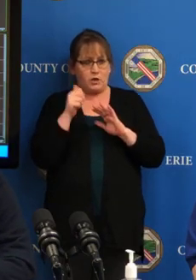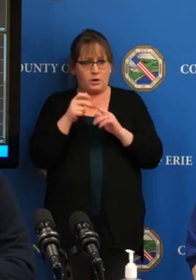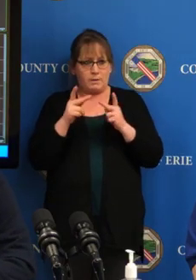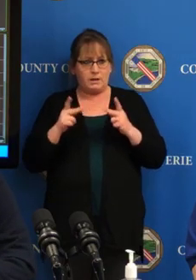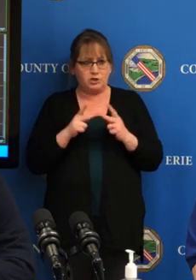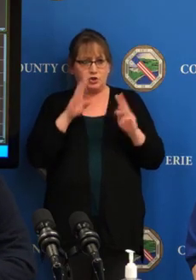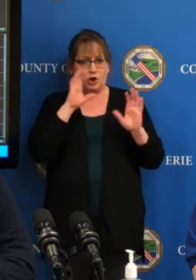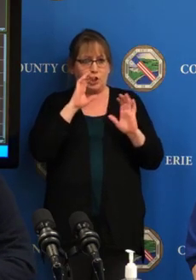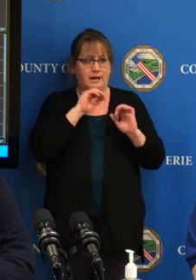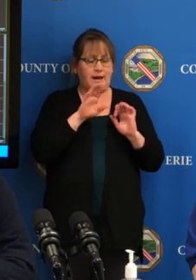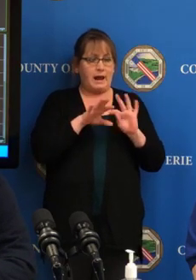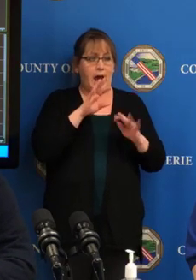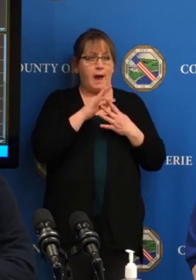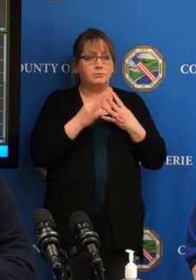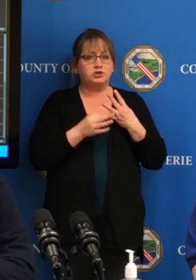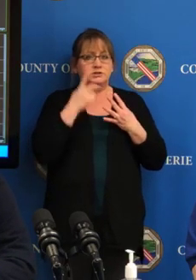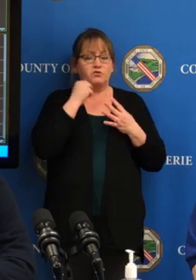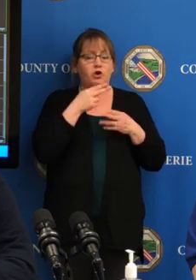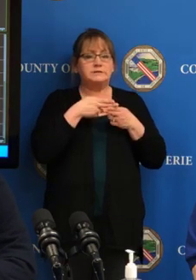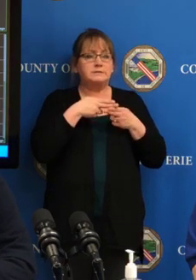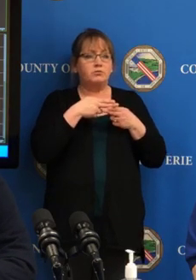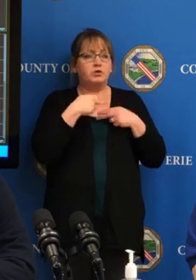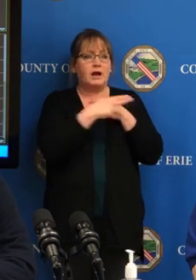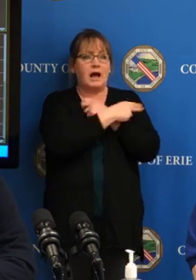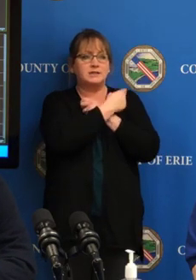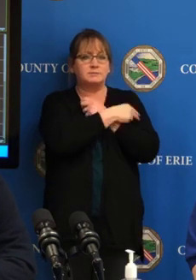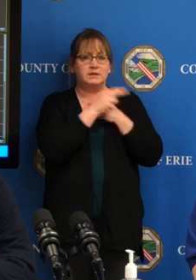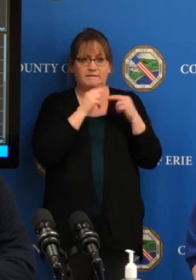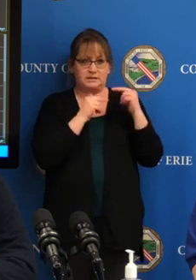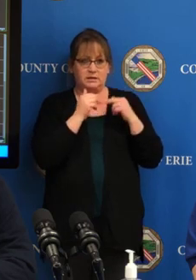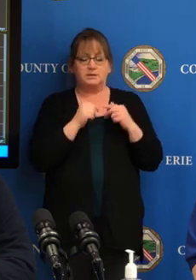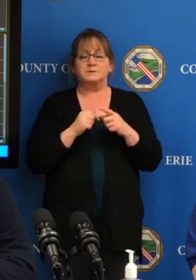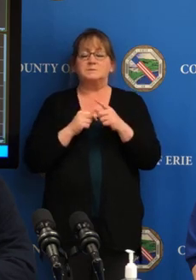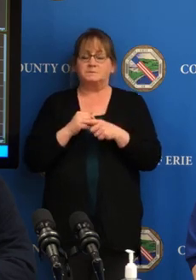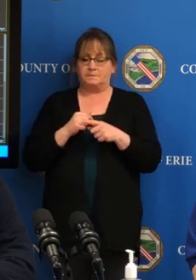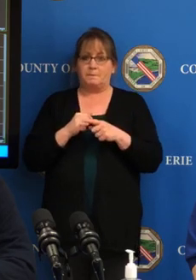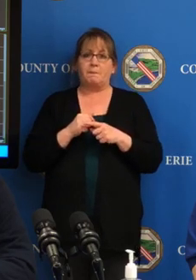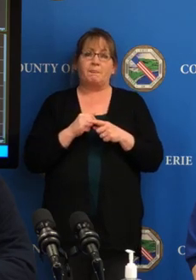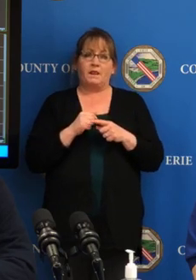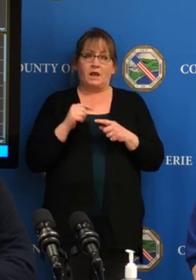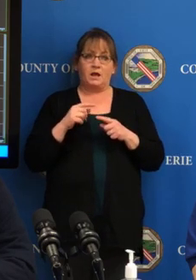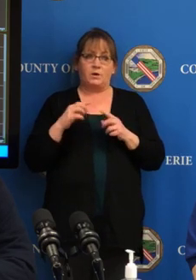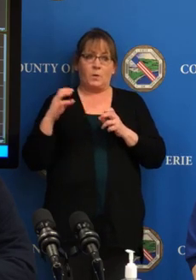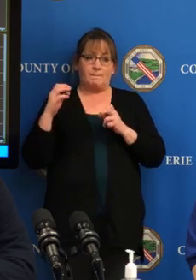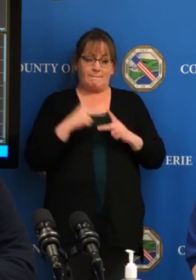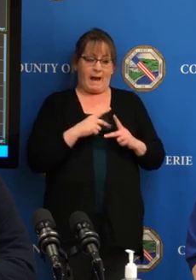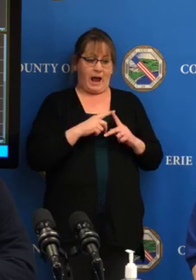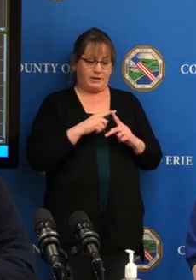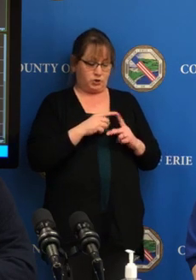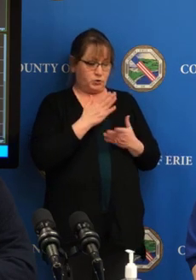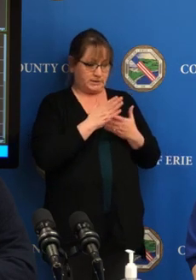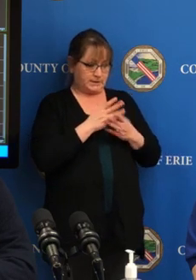at some options here for temporary hospital facilities? The question is retrofitting sites. What is Erie County doing to work to